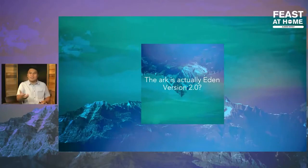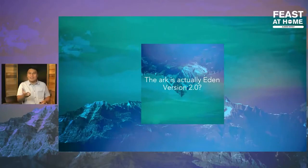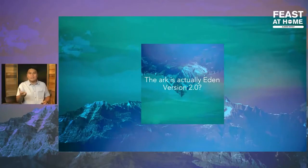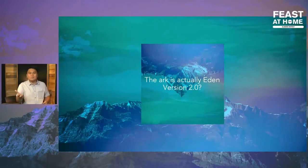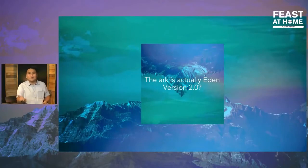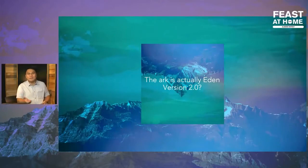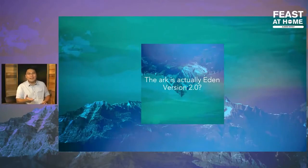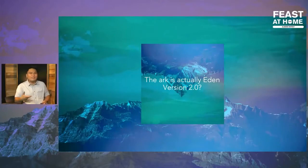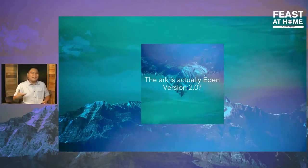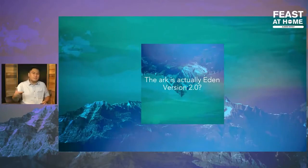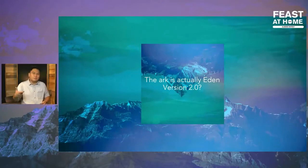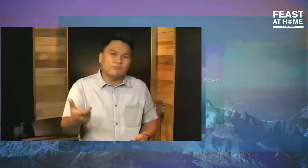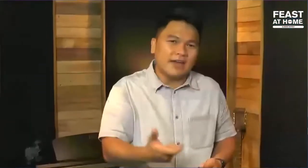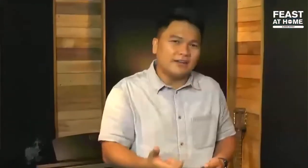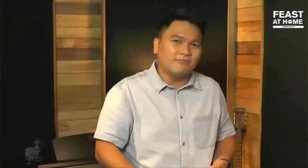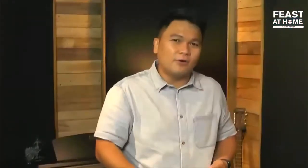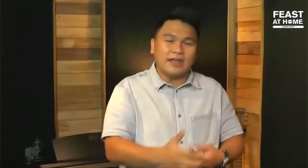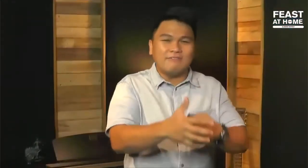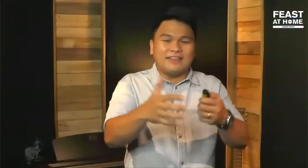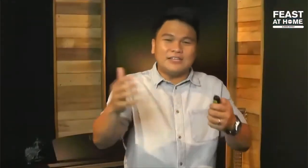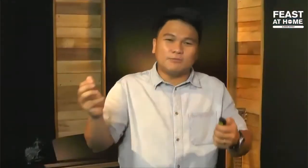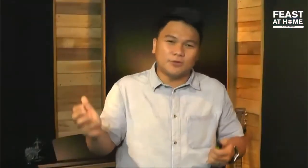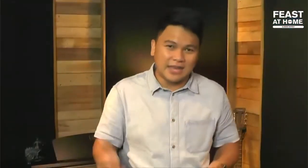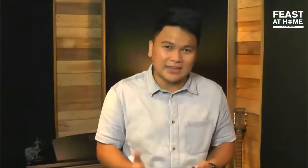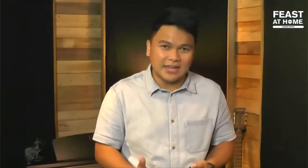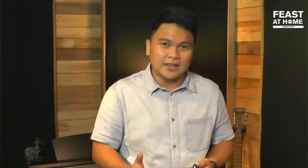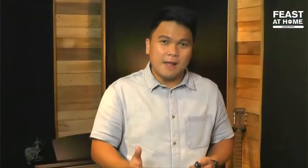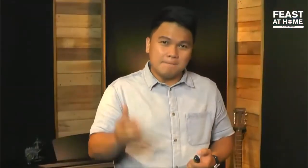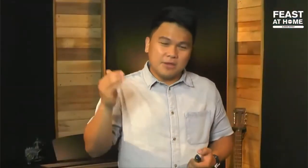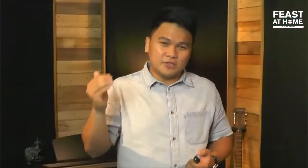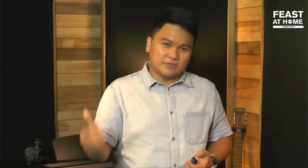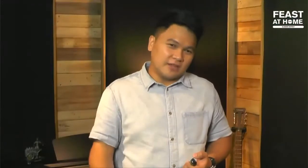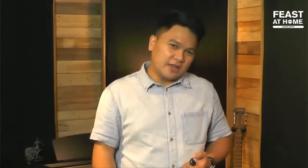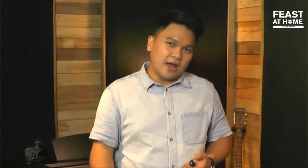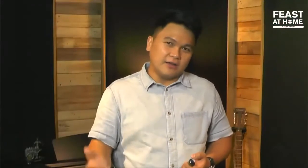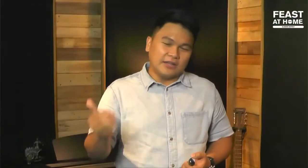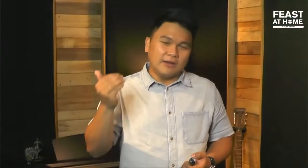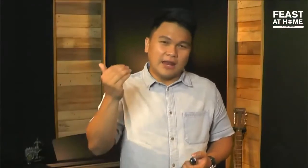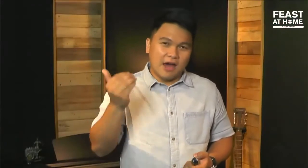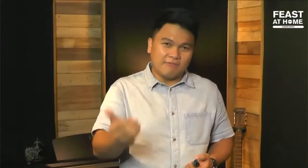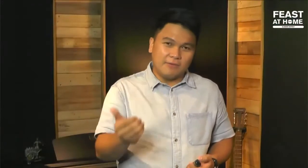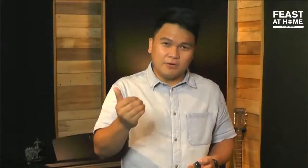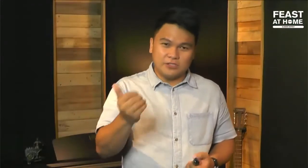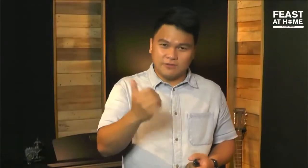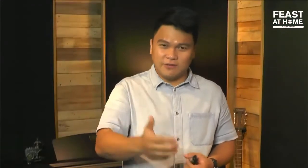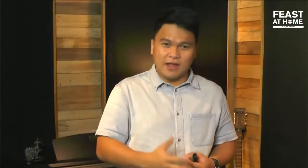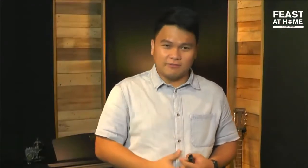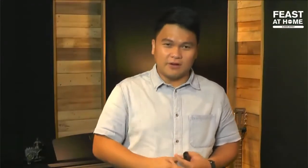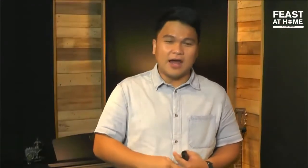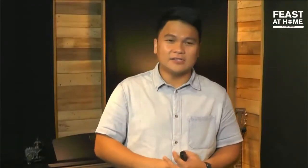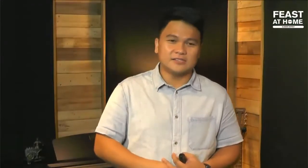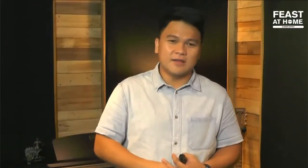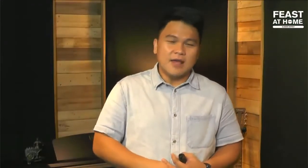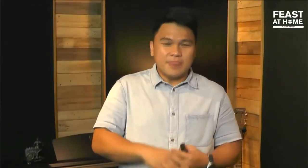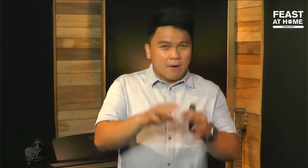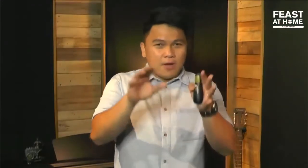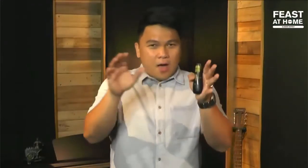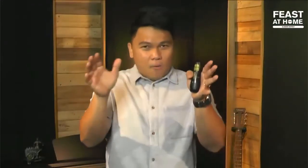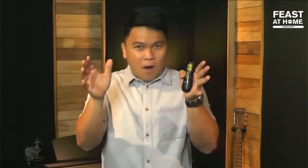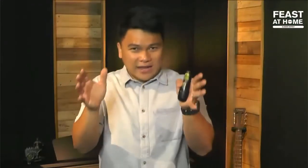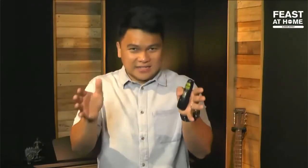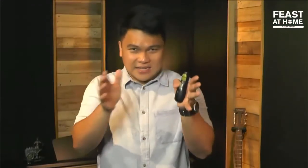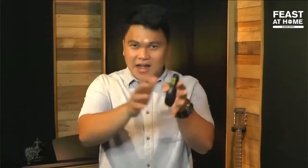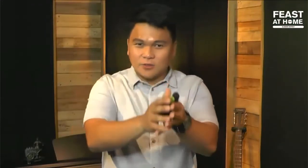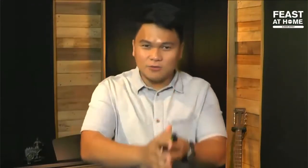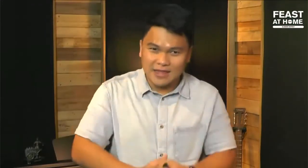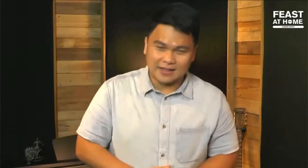yon. Everything is perfect. Everything is provided for. Everything is protected because of the love and mercy of God for us. Now,